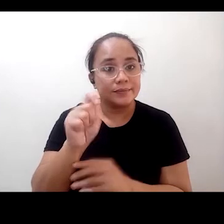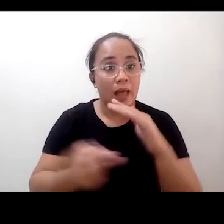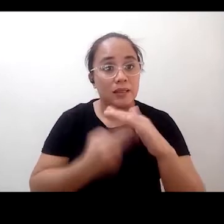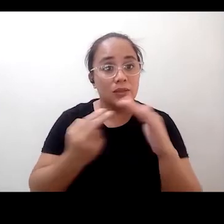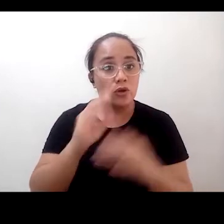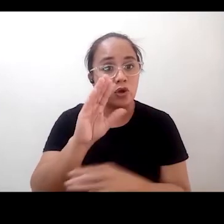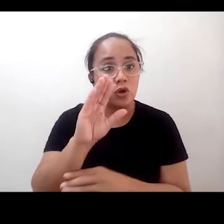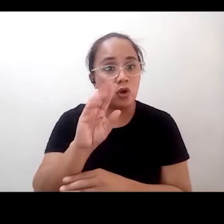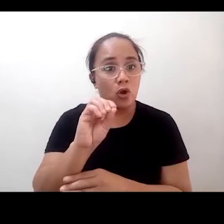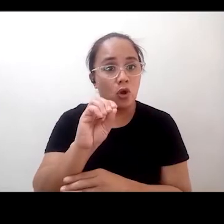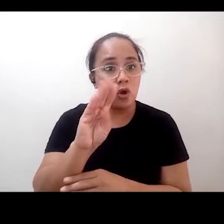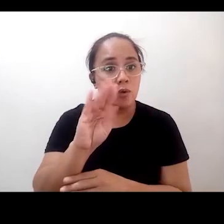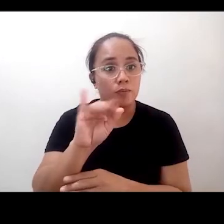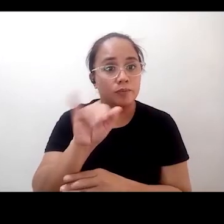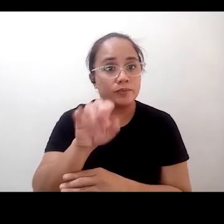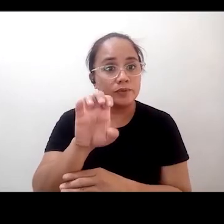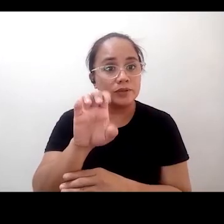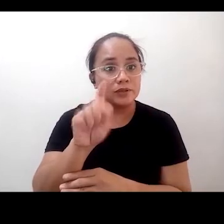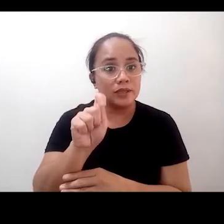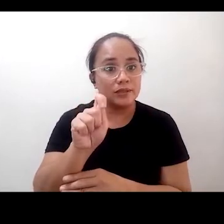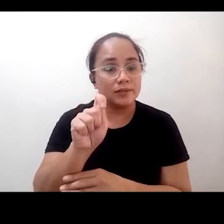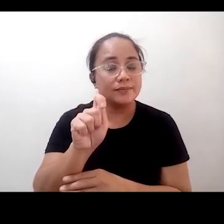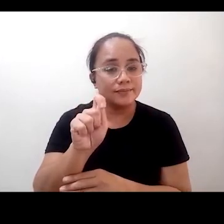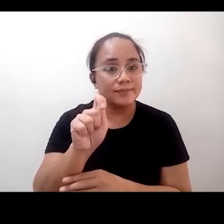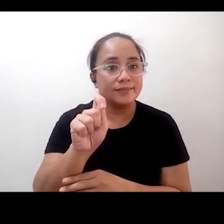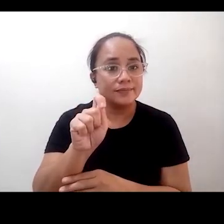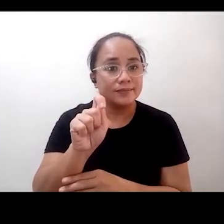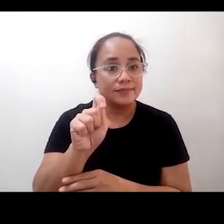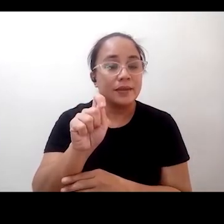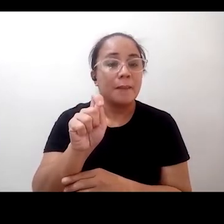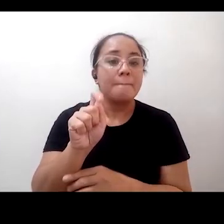Yeah, that's something new. put